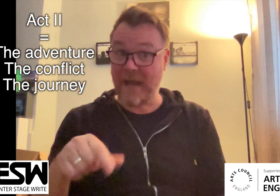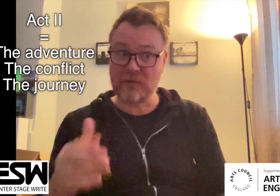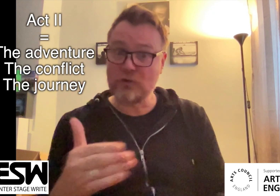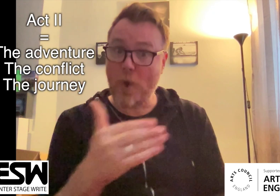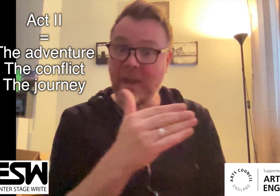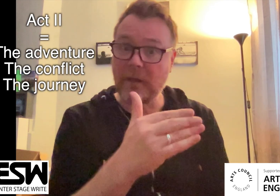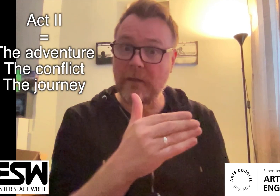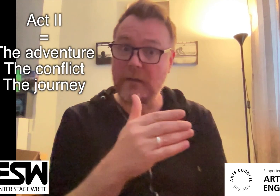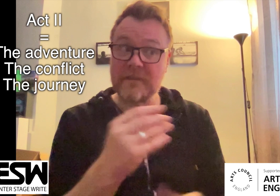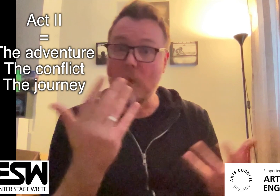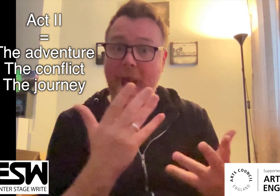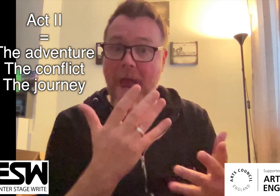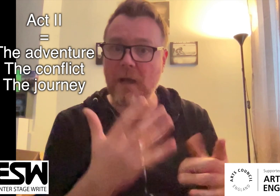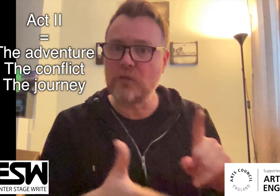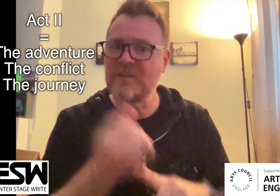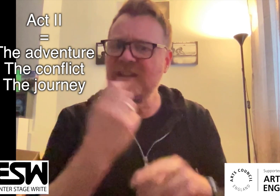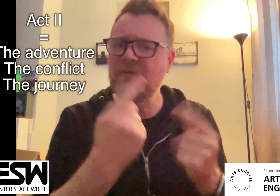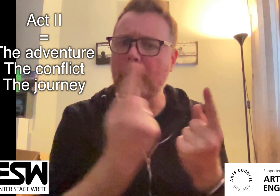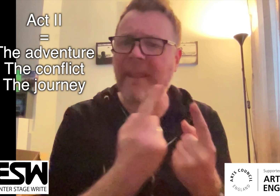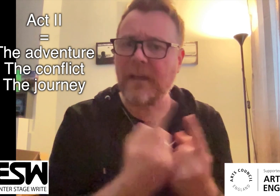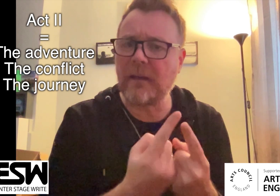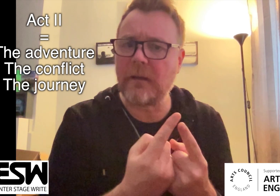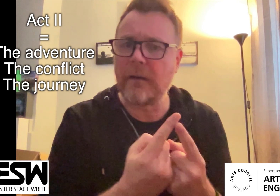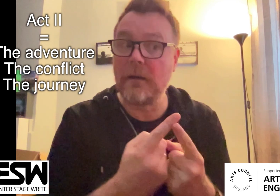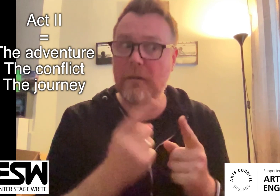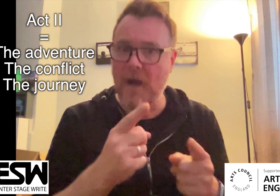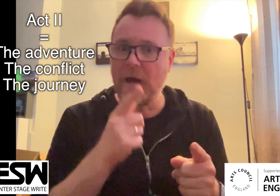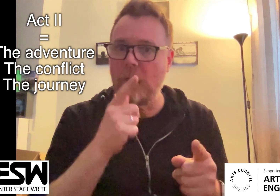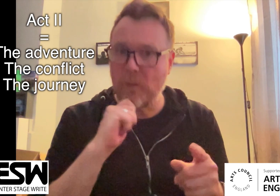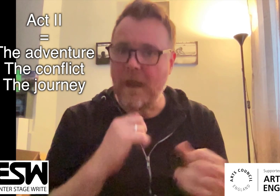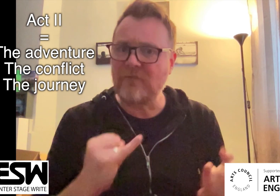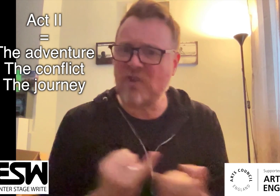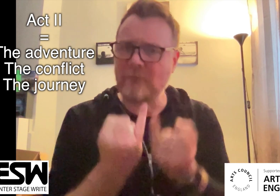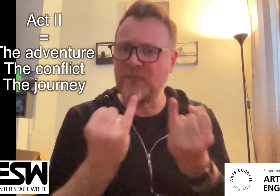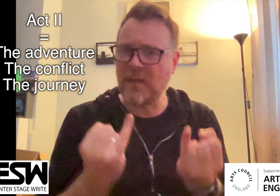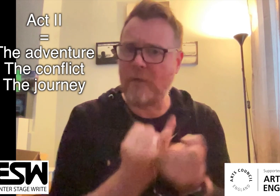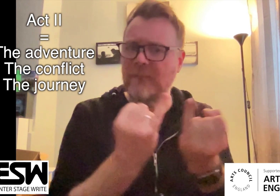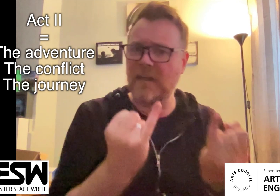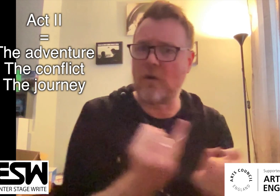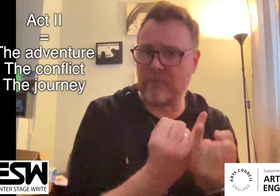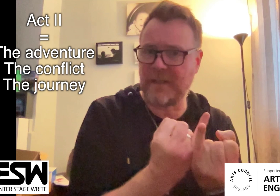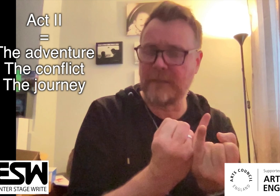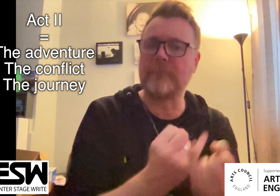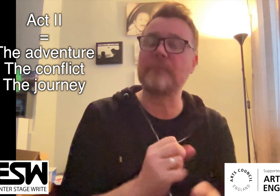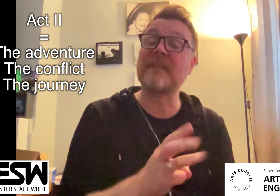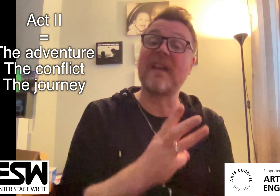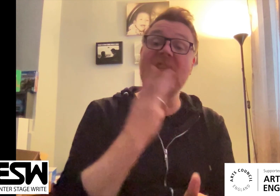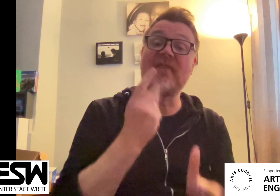journey. Your character's trying to achieve something or going somewhere, and there'll be conflict. And then the